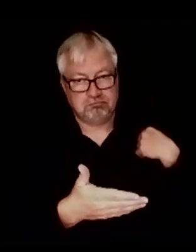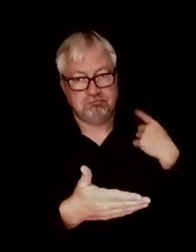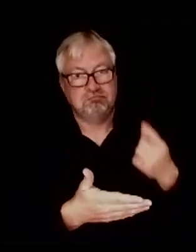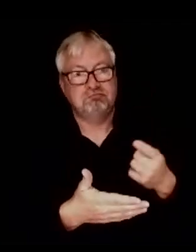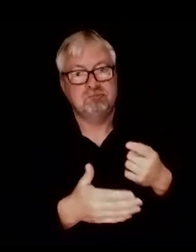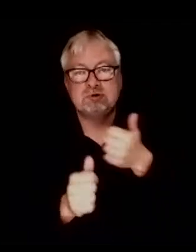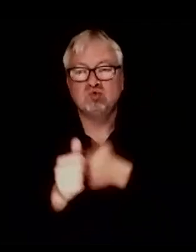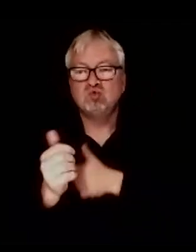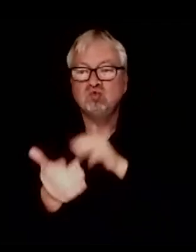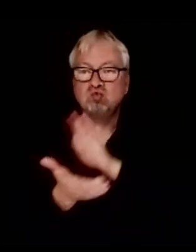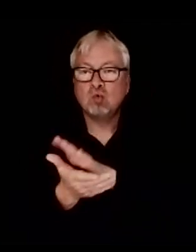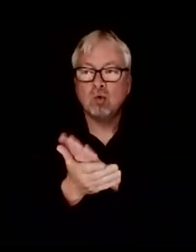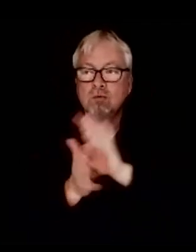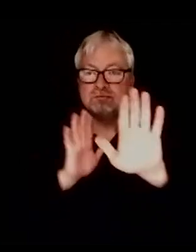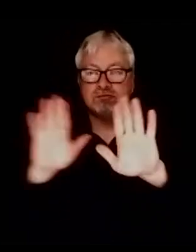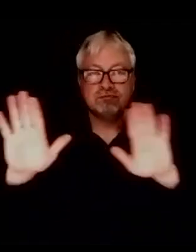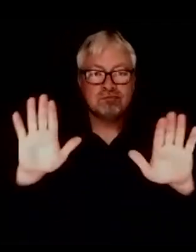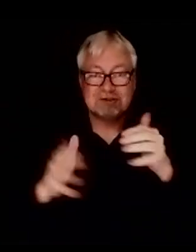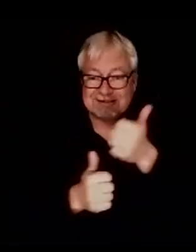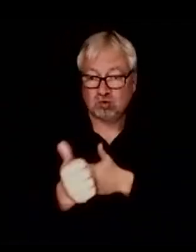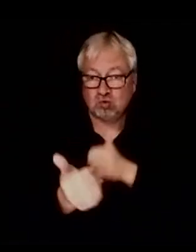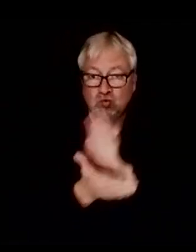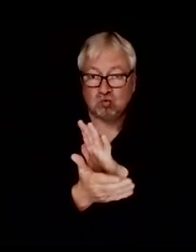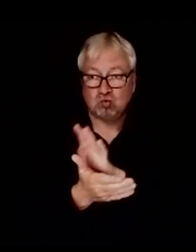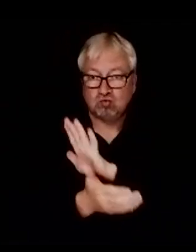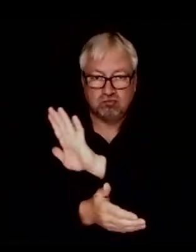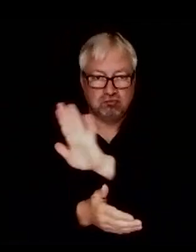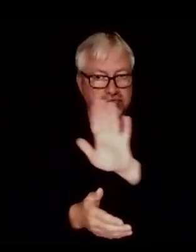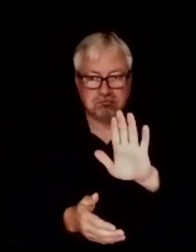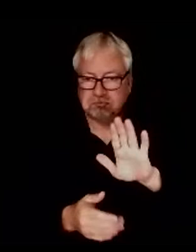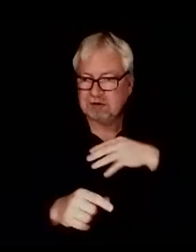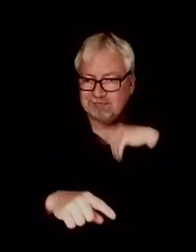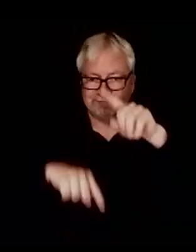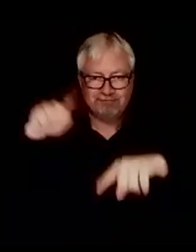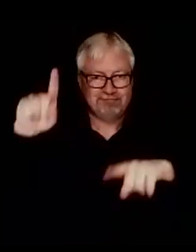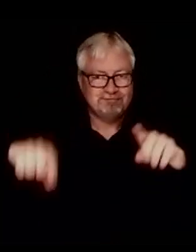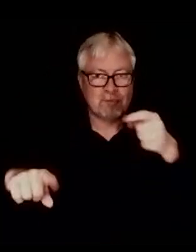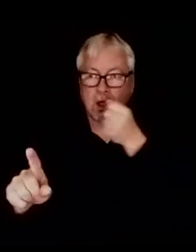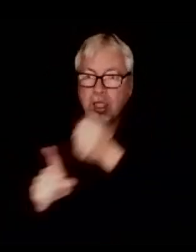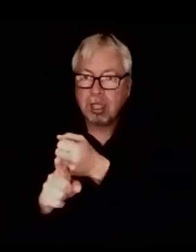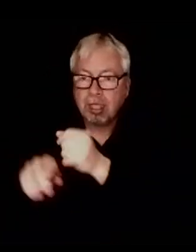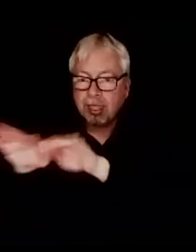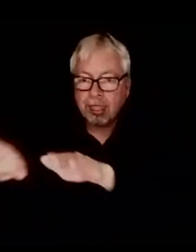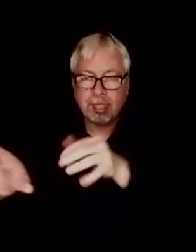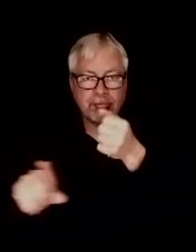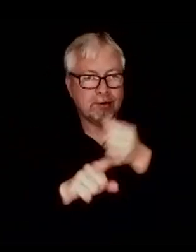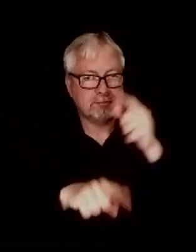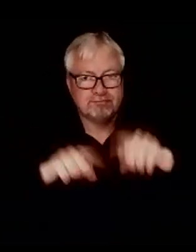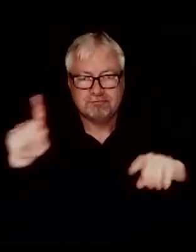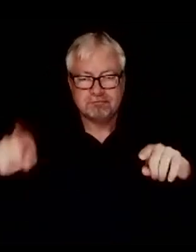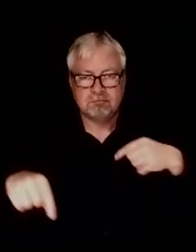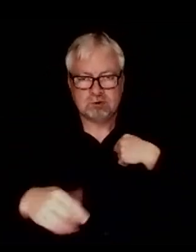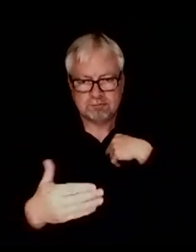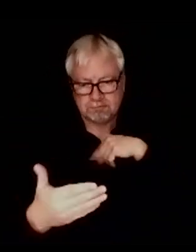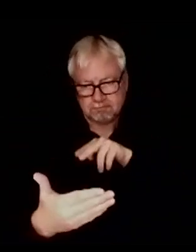same everywhere. And so really using that scaffold approach that we've had in our safe learning plan since the very beginning.